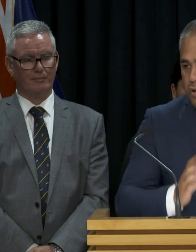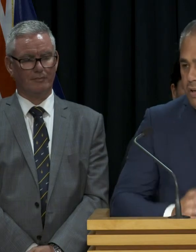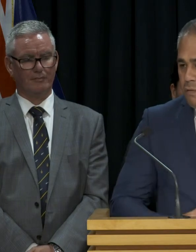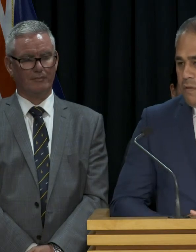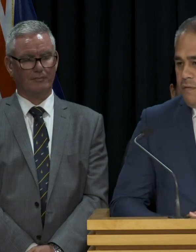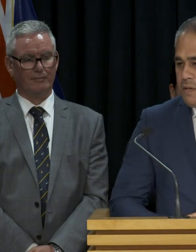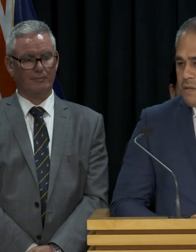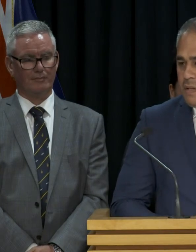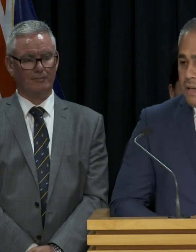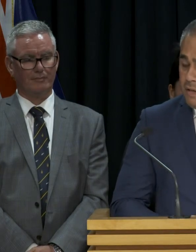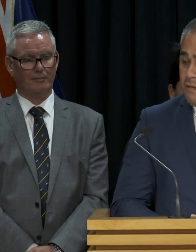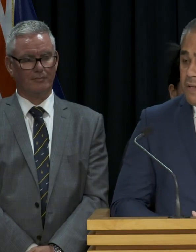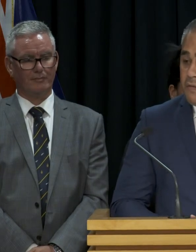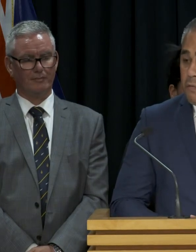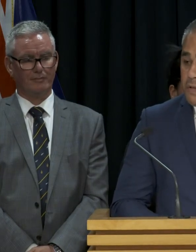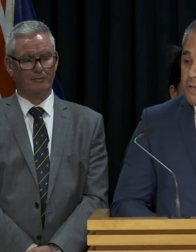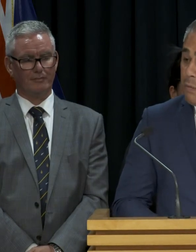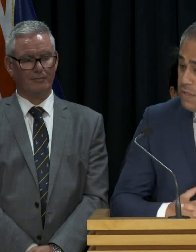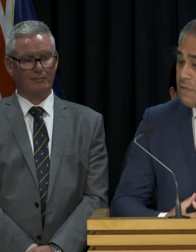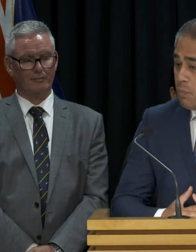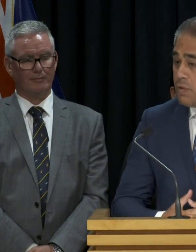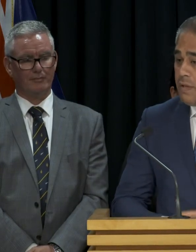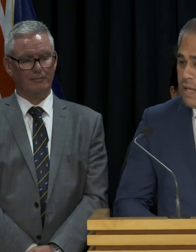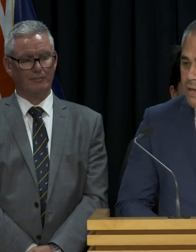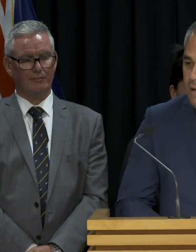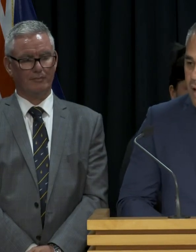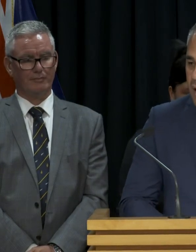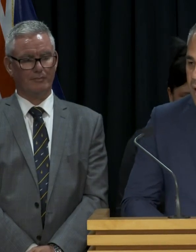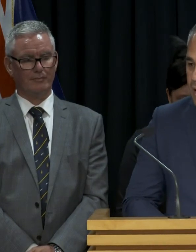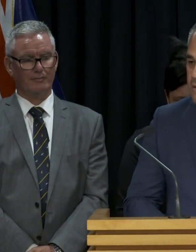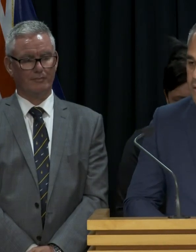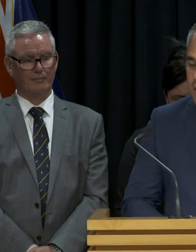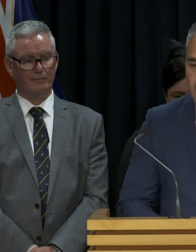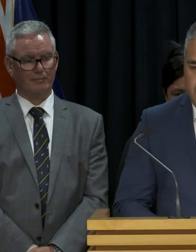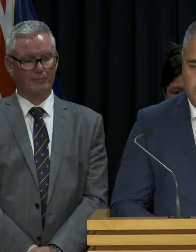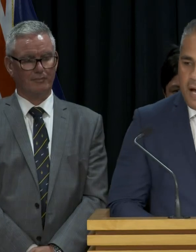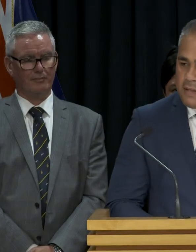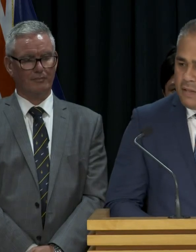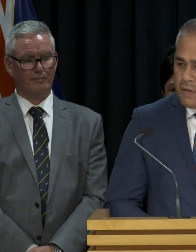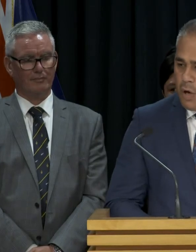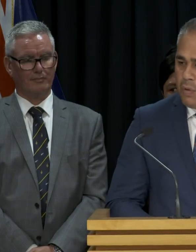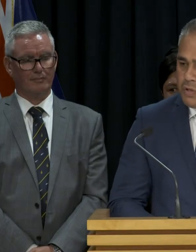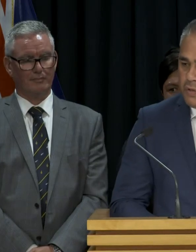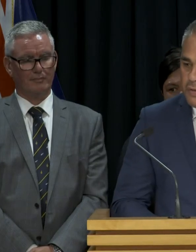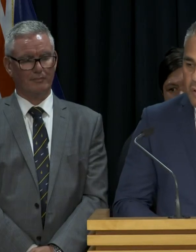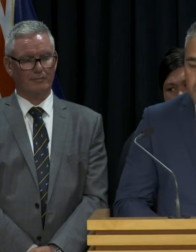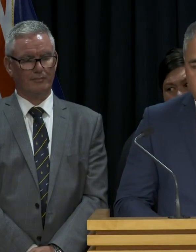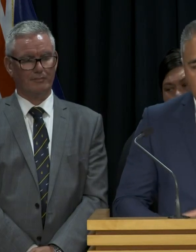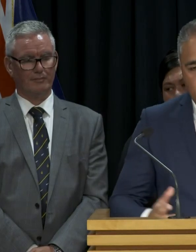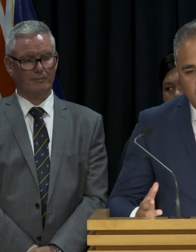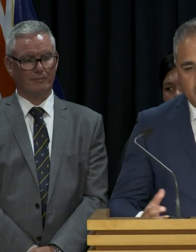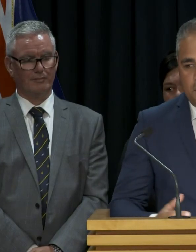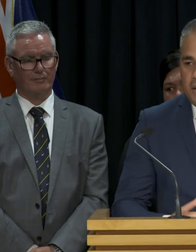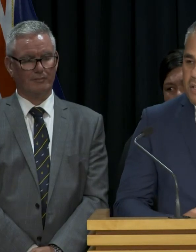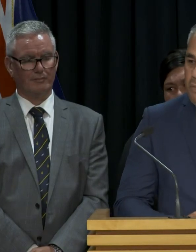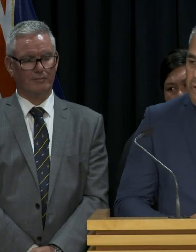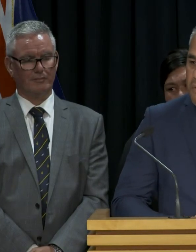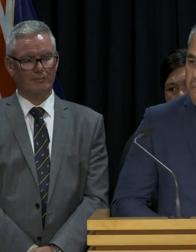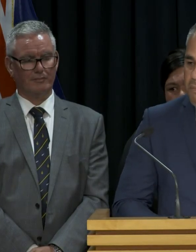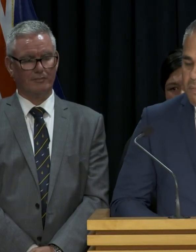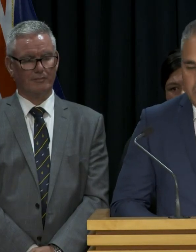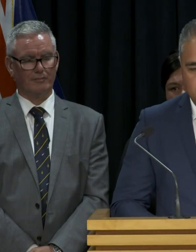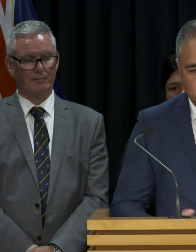setting a journey for defence and the Defence Forces, and we supported that as the lead party in the coalition. So I can't imagine